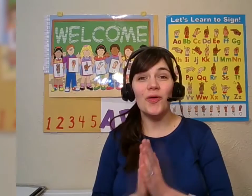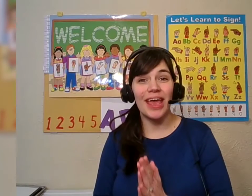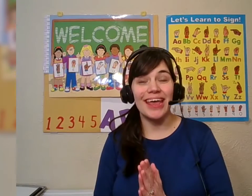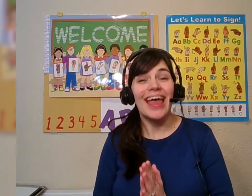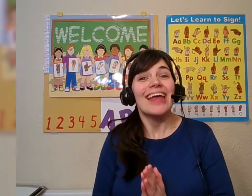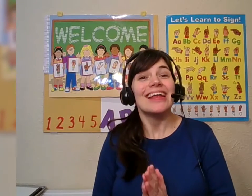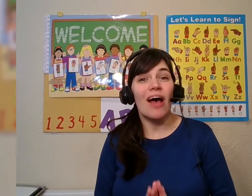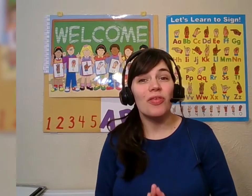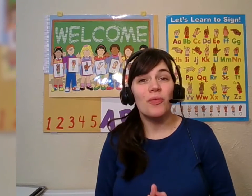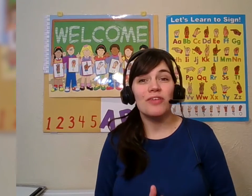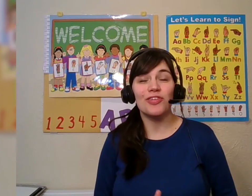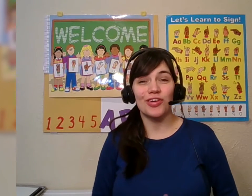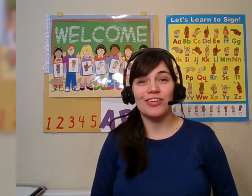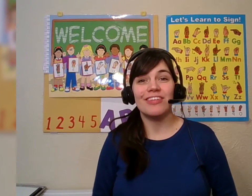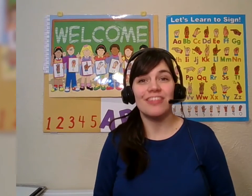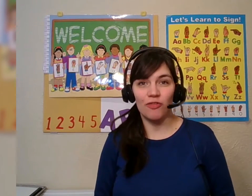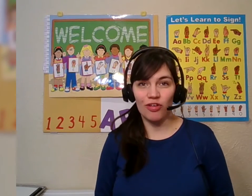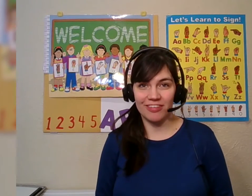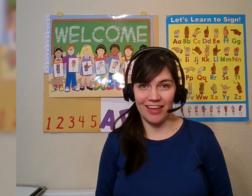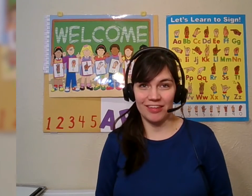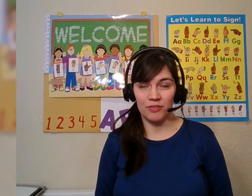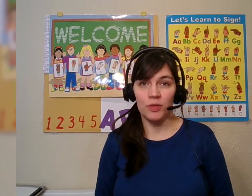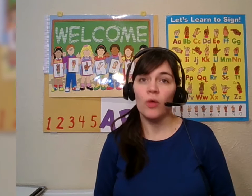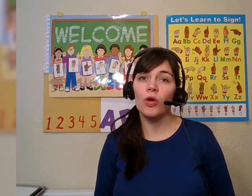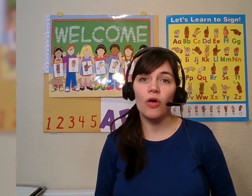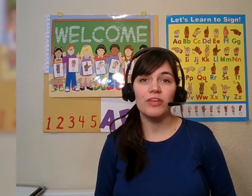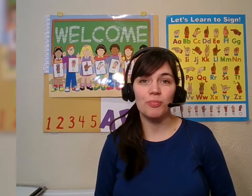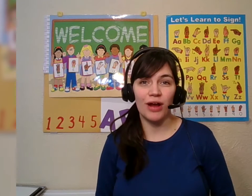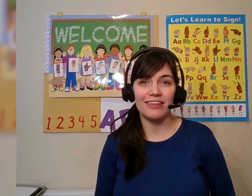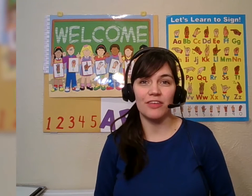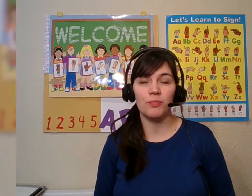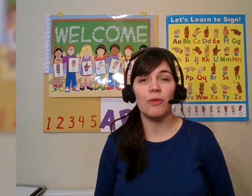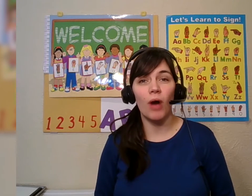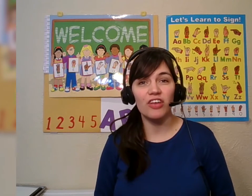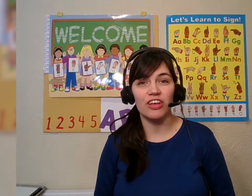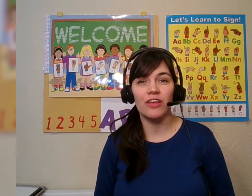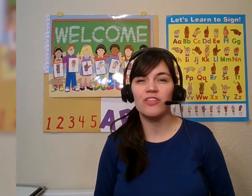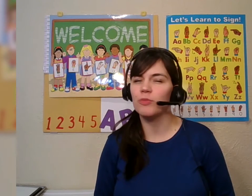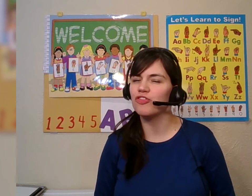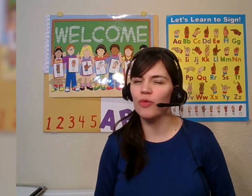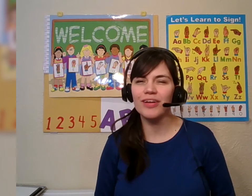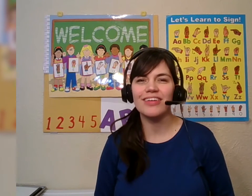Okay, now that we have learned several signs, we're going to practice by watching some short,